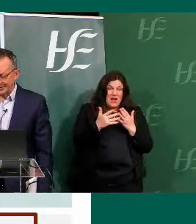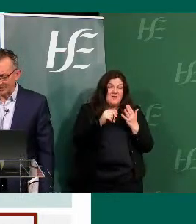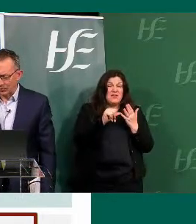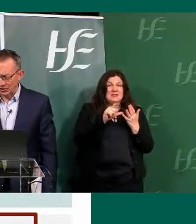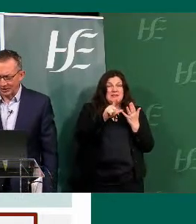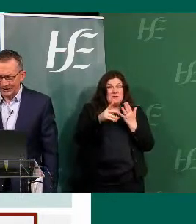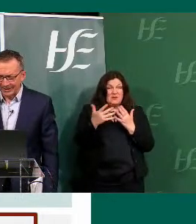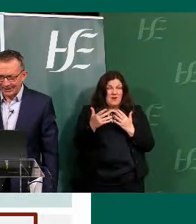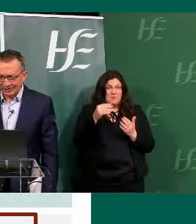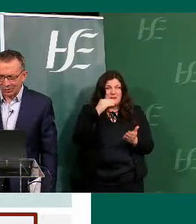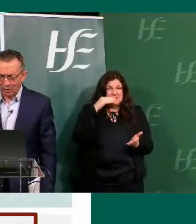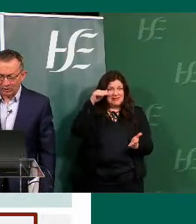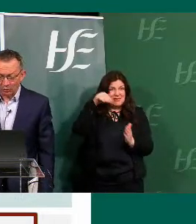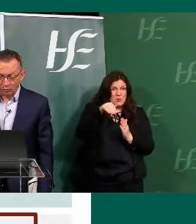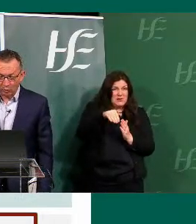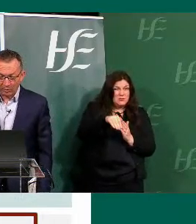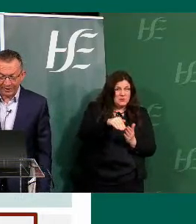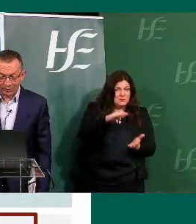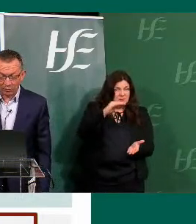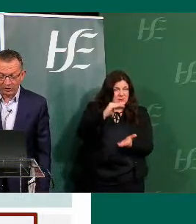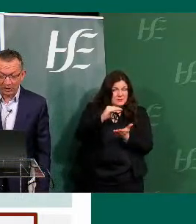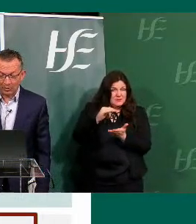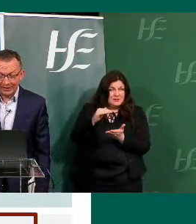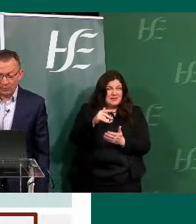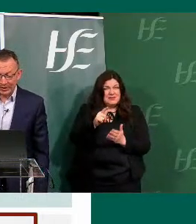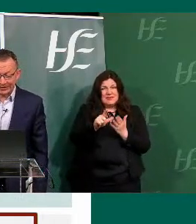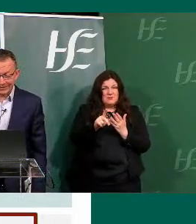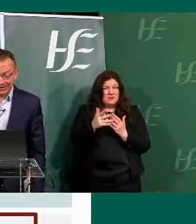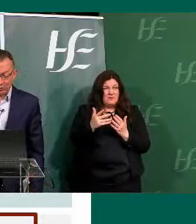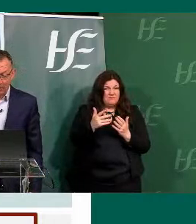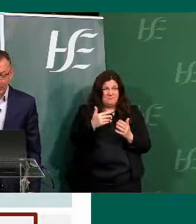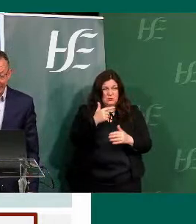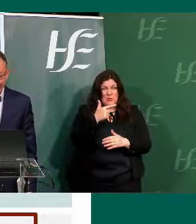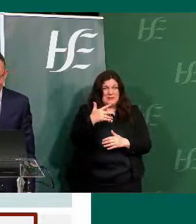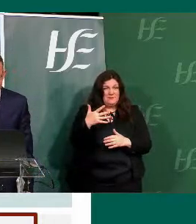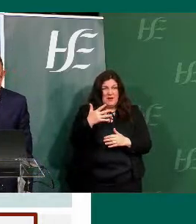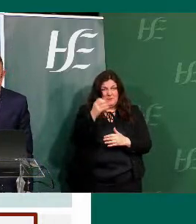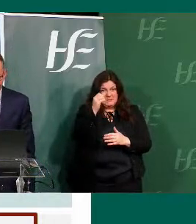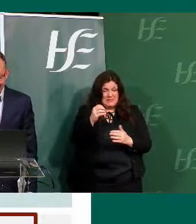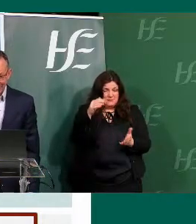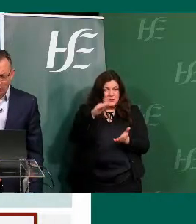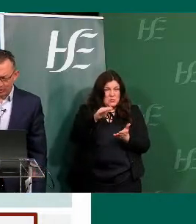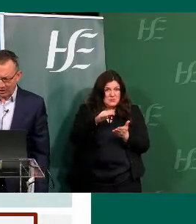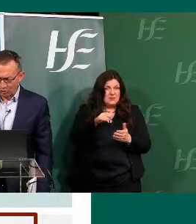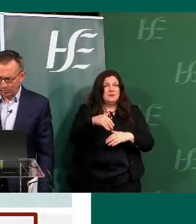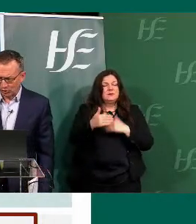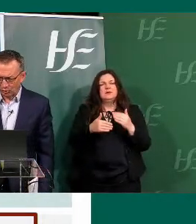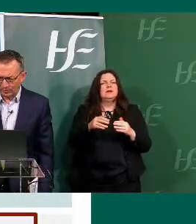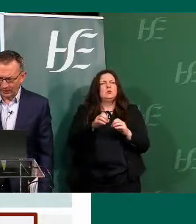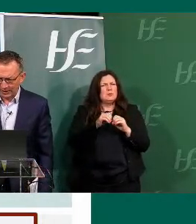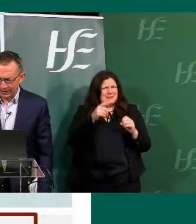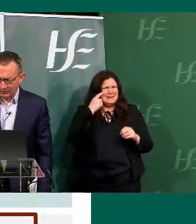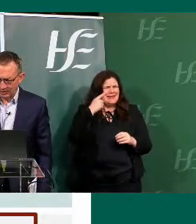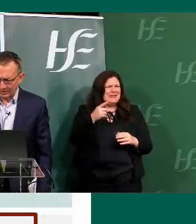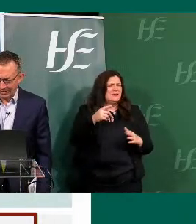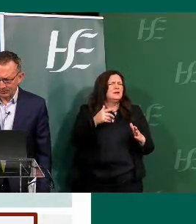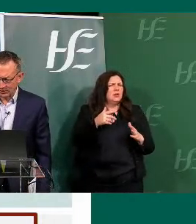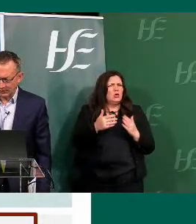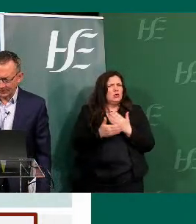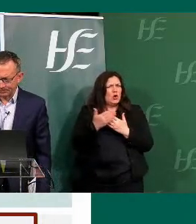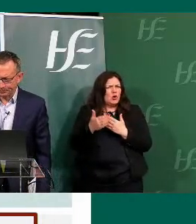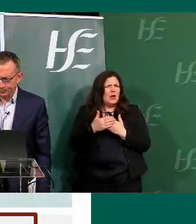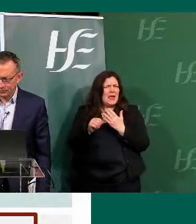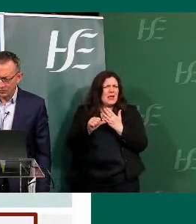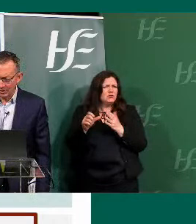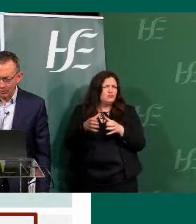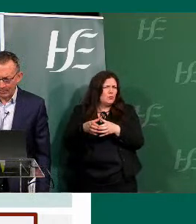down 27%, and so on, going right across. And we're even beginning to see a drop in cases in younger age groups too, even in the absence